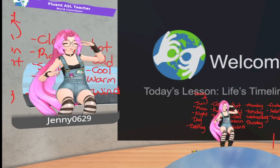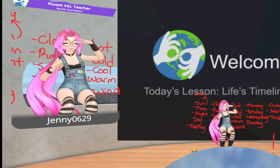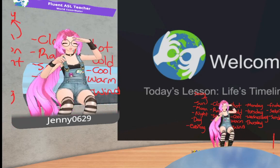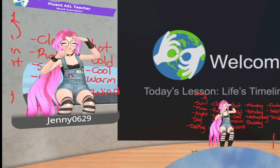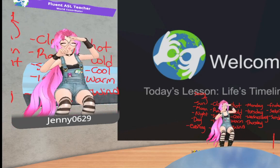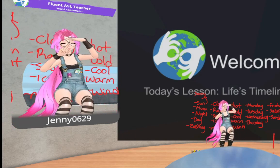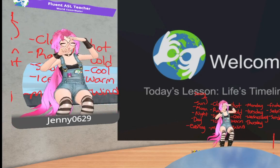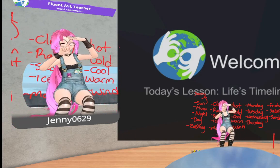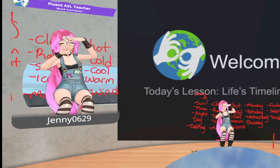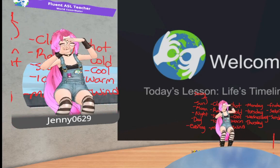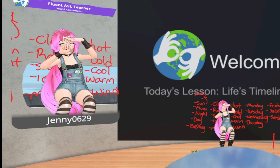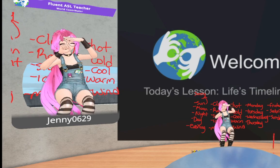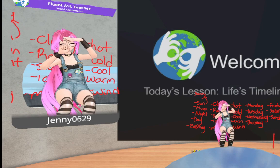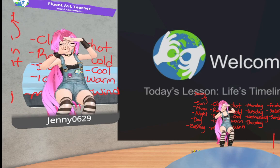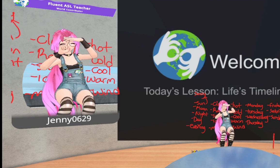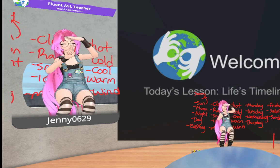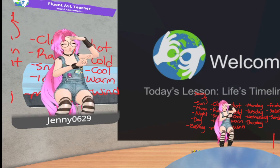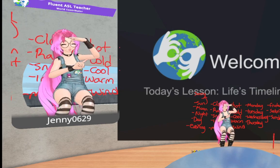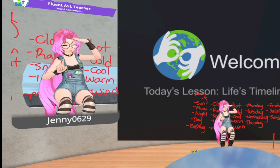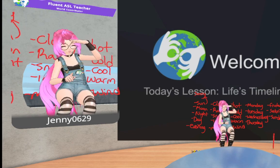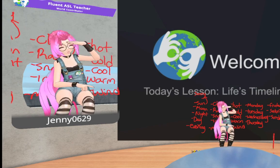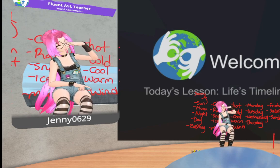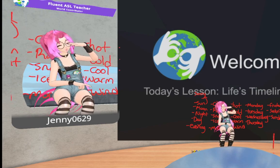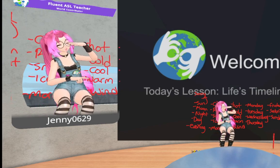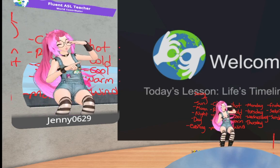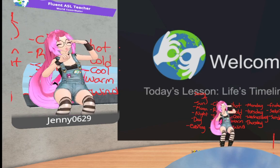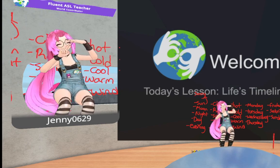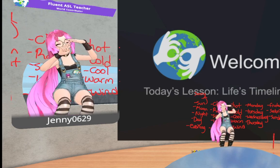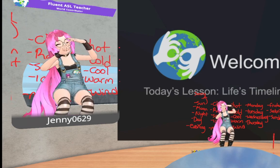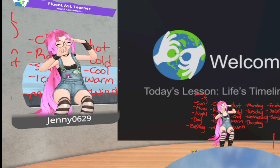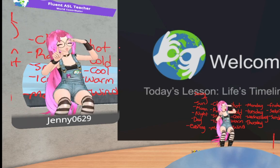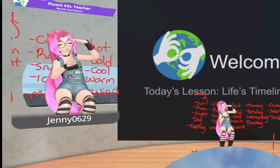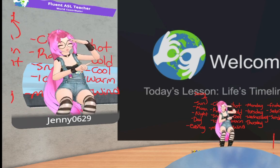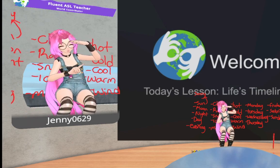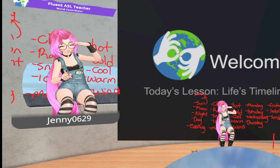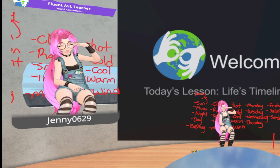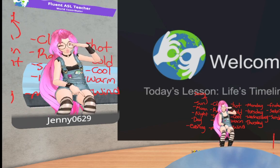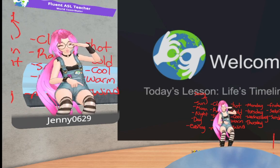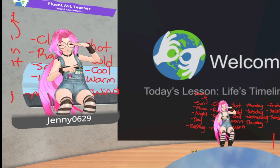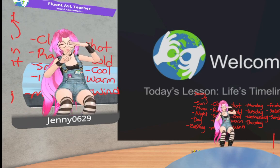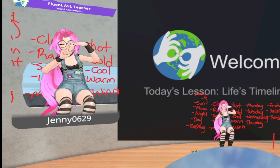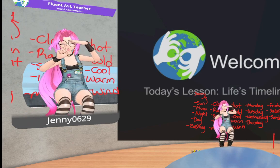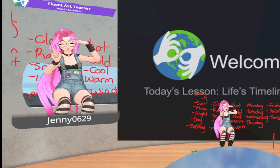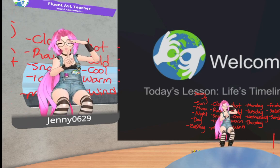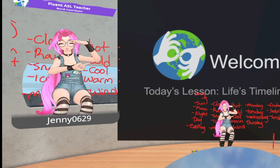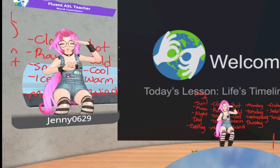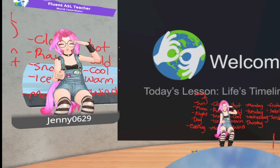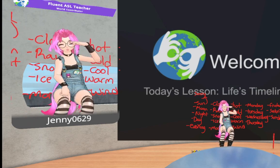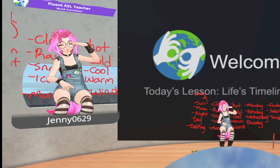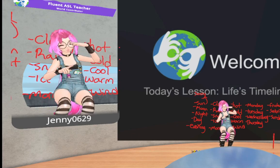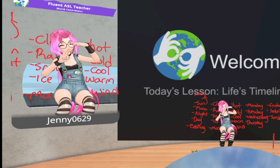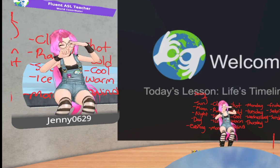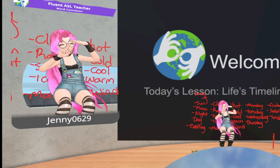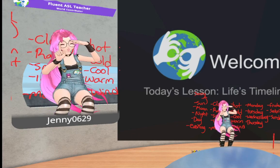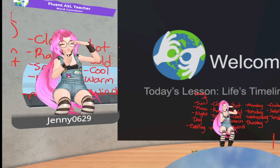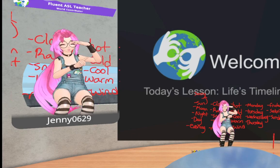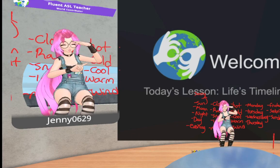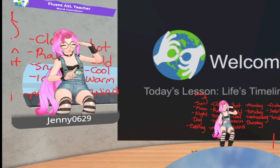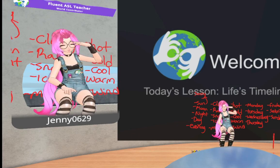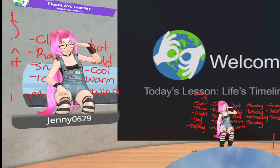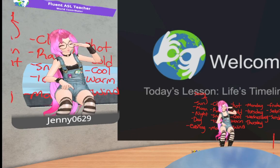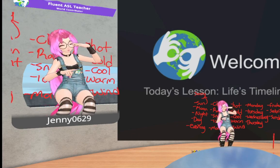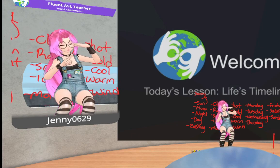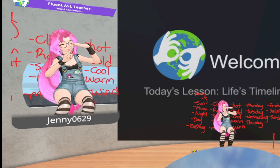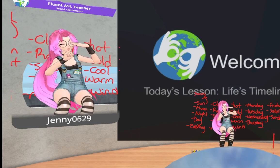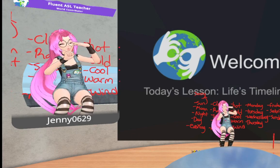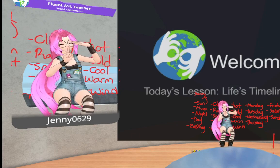lightning. And lightning is like this. You're just gonna kind of draw that lightning bolt, that lightning